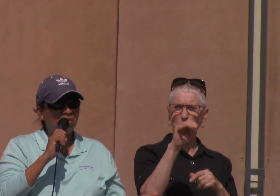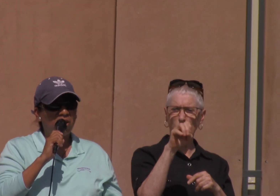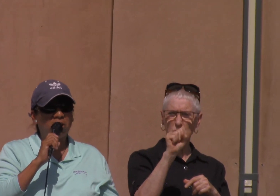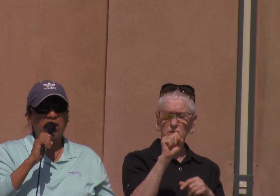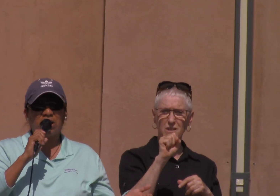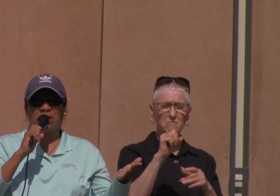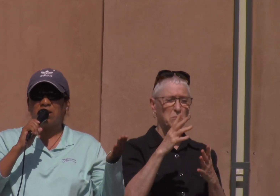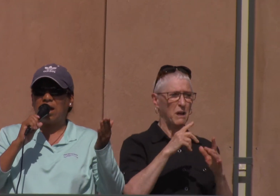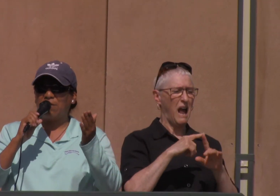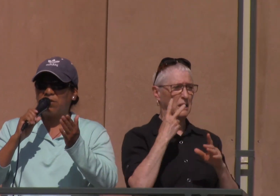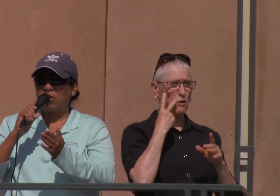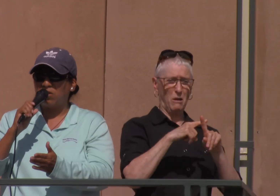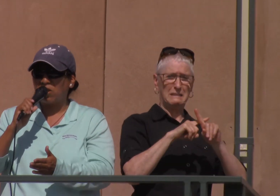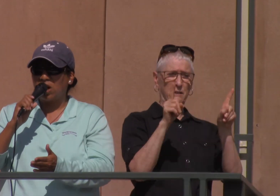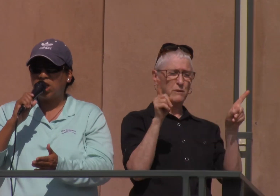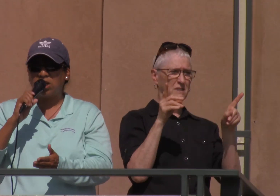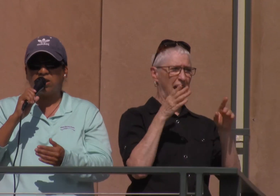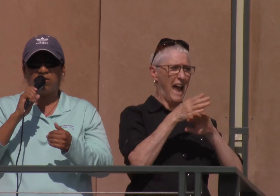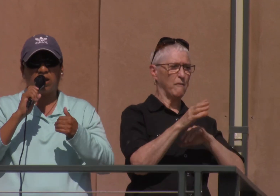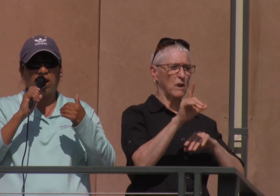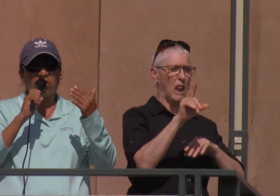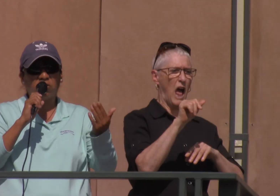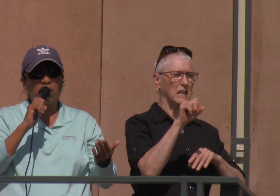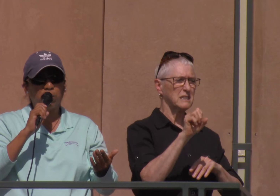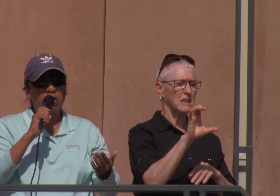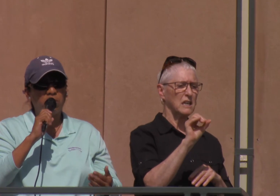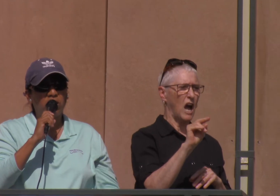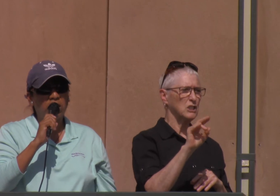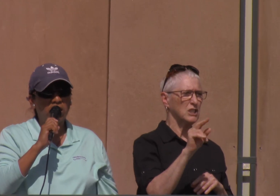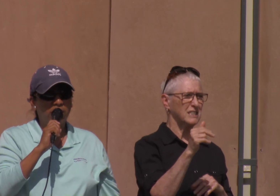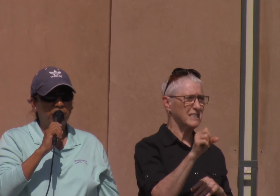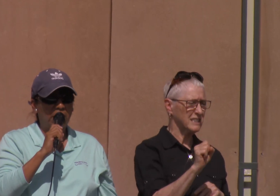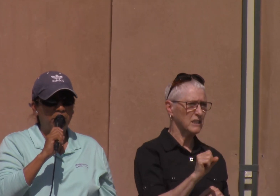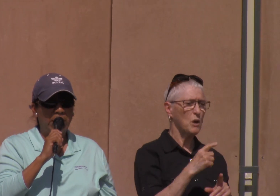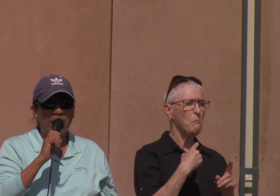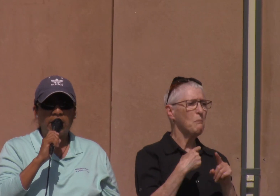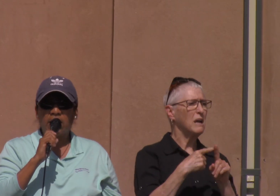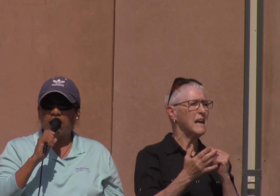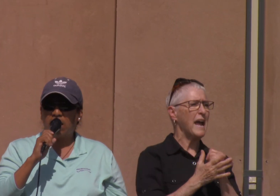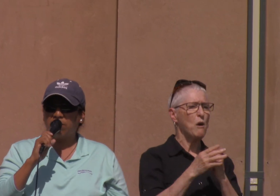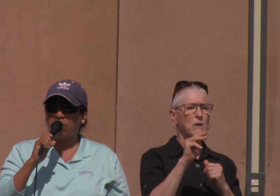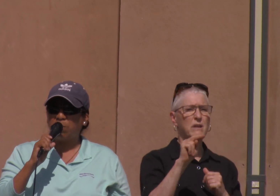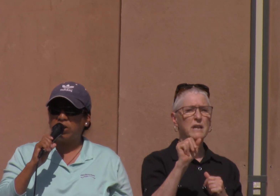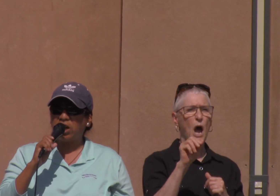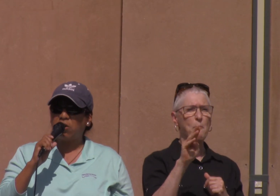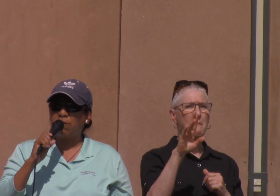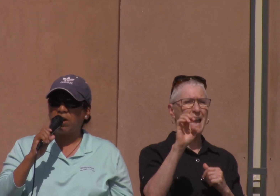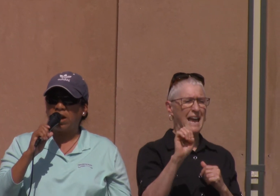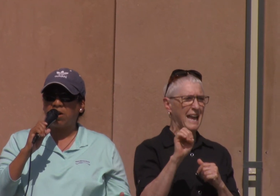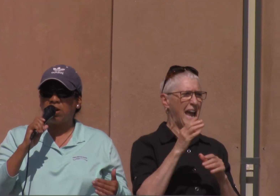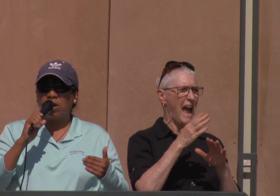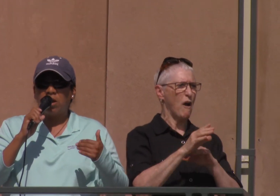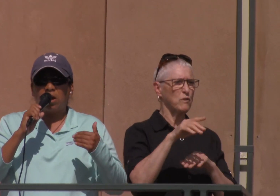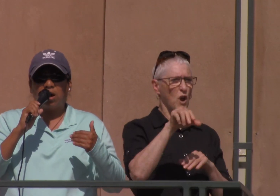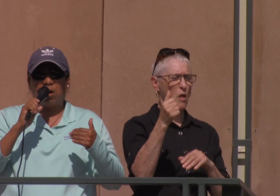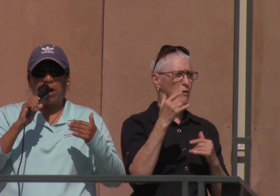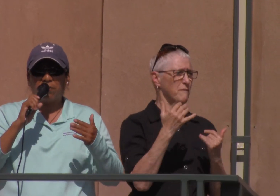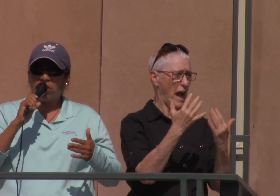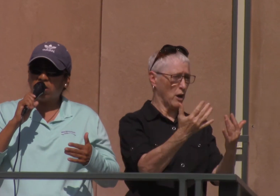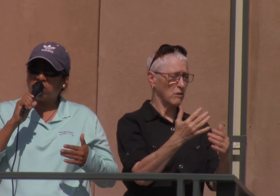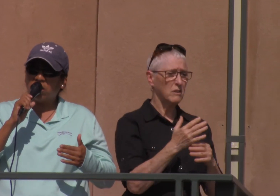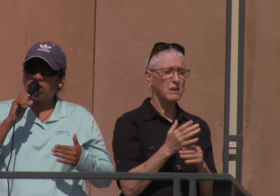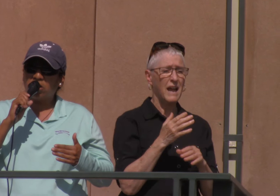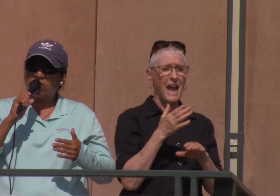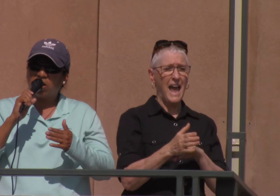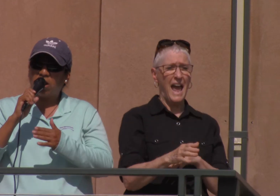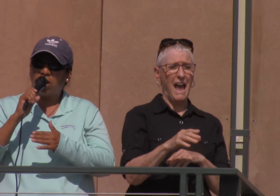I saw after Las Conchas, and I also helped the community of Nambe after the Pacheco fire. After